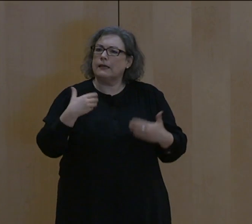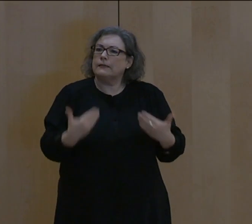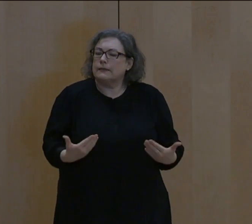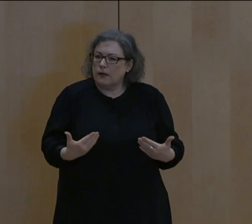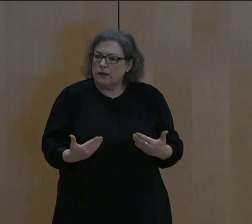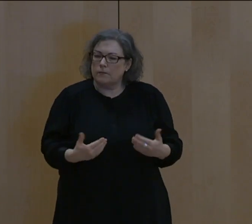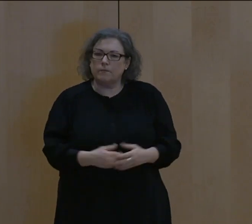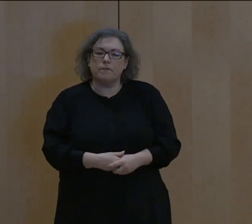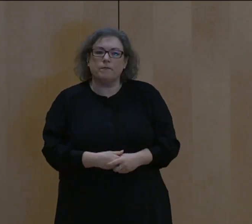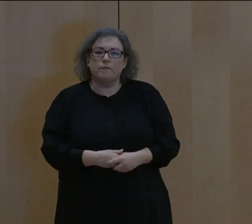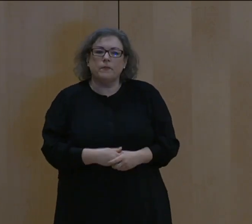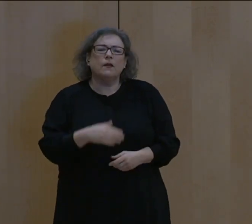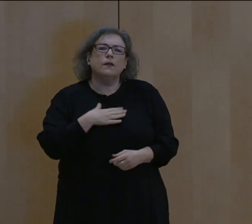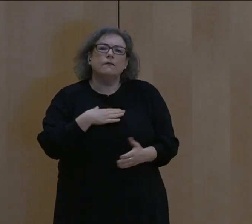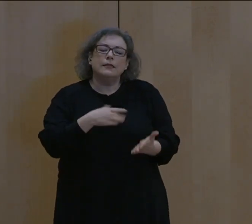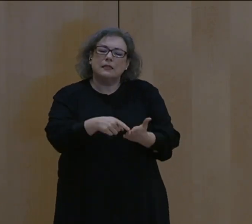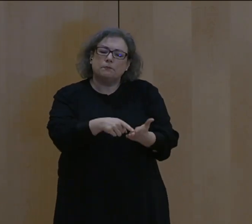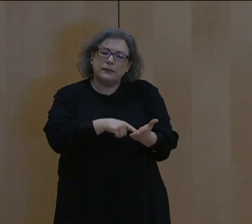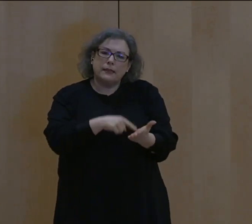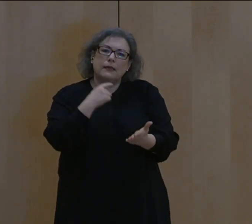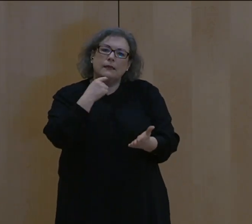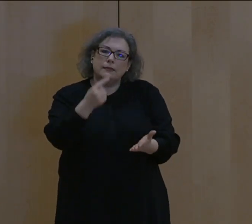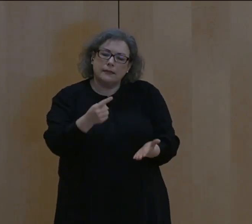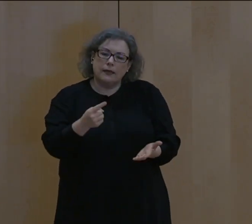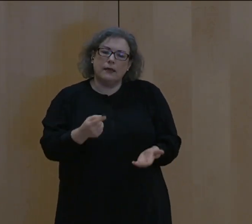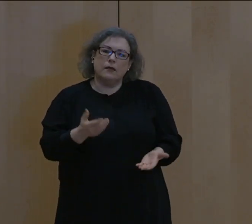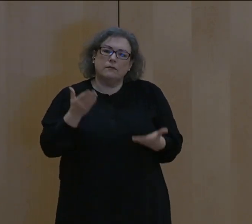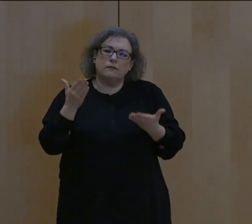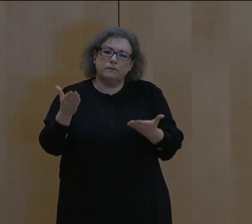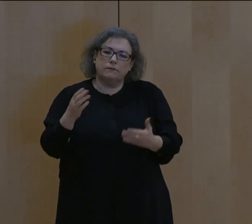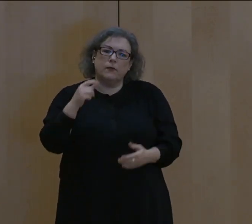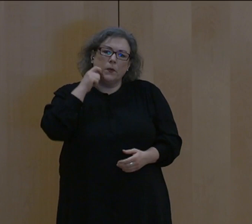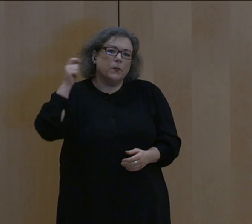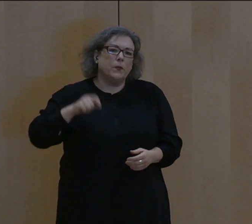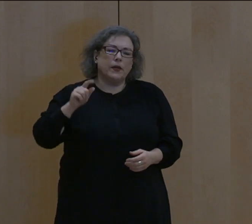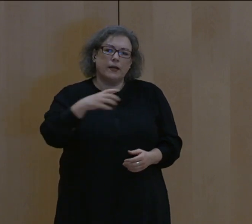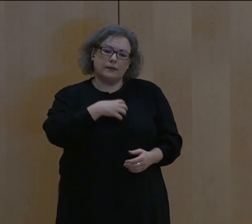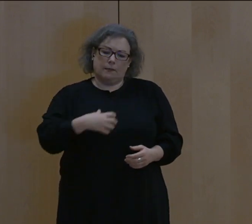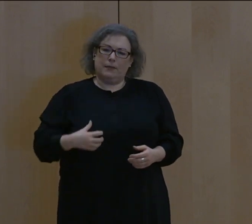like to extend a special welcome to His Excellency, the Ambassador of Ukraine.